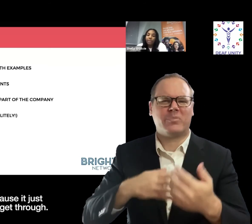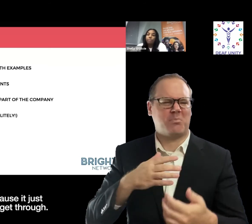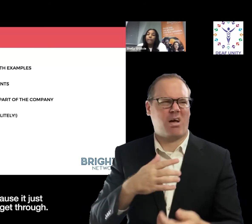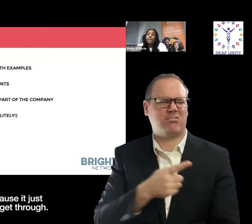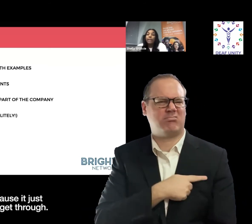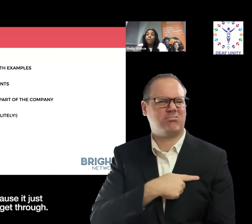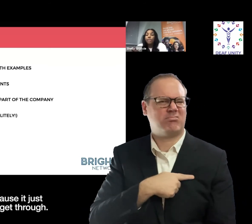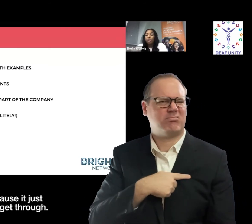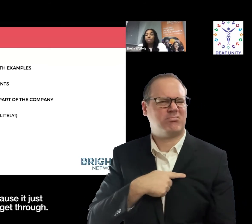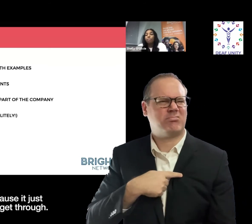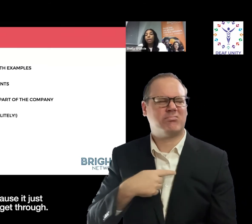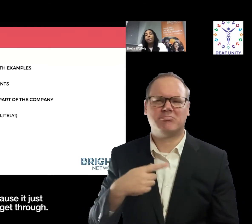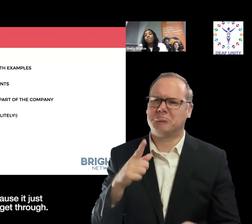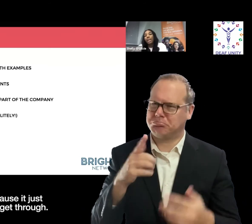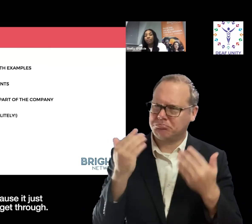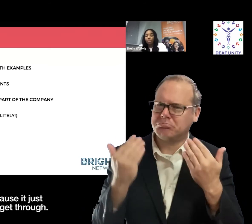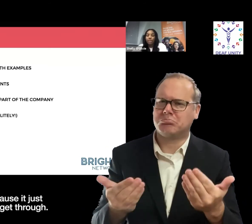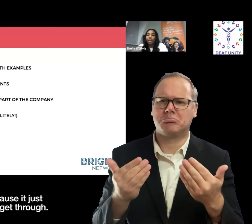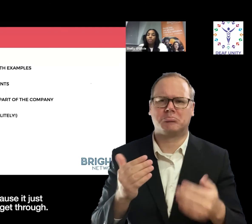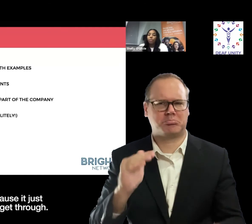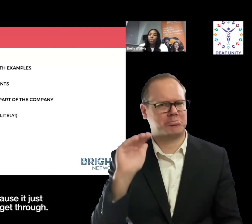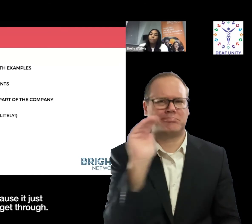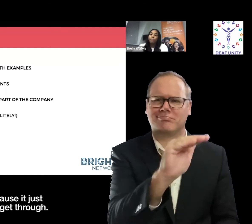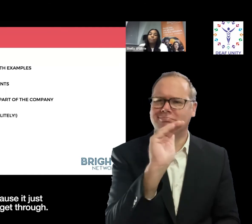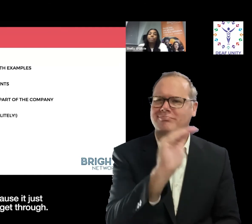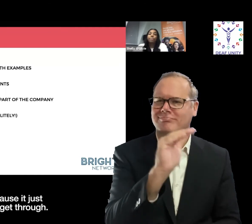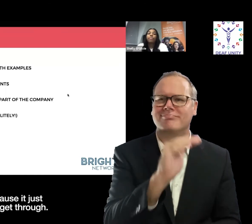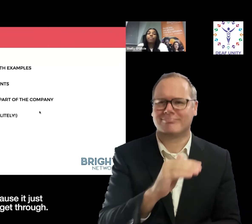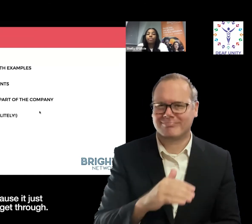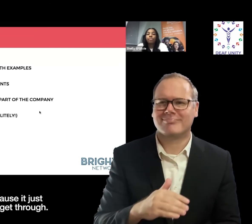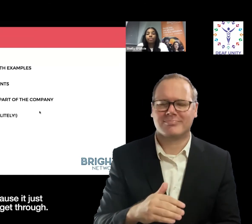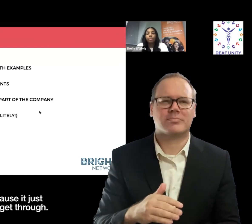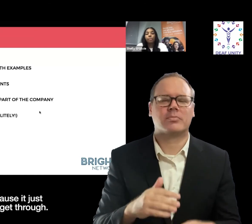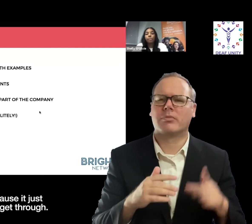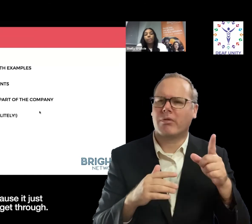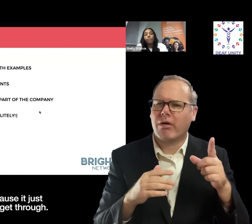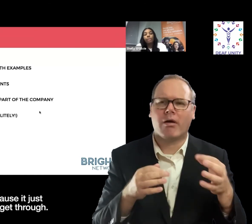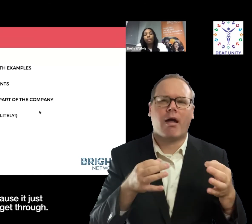if you haven't heard back yet, because it just might mean that they have a lot to get through.